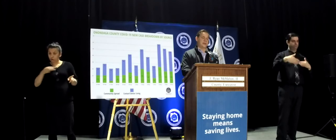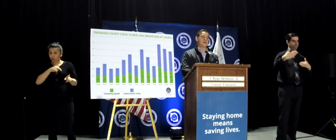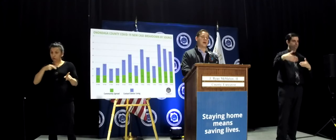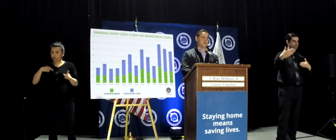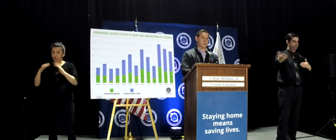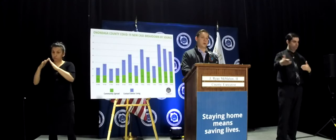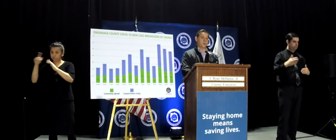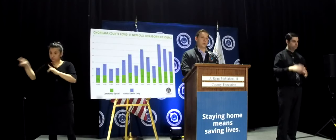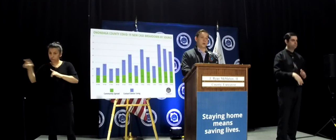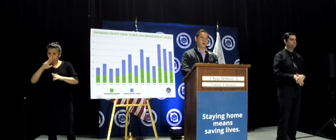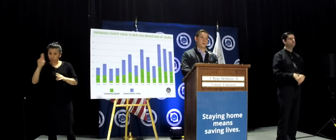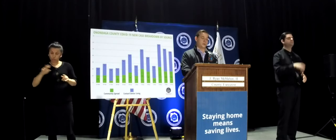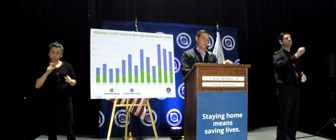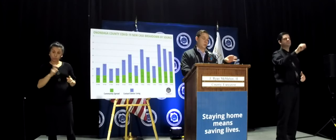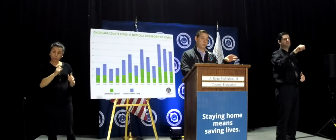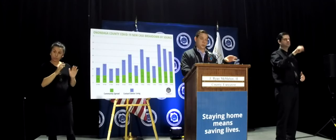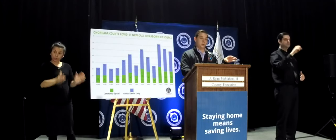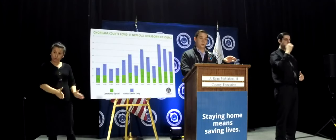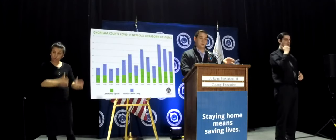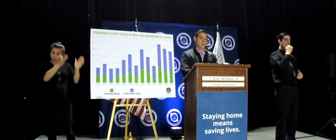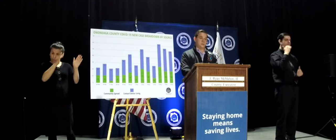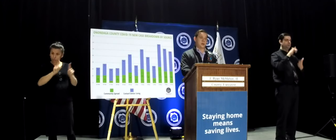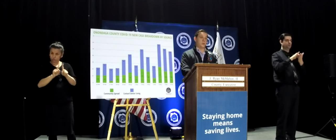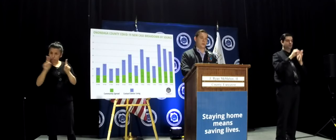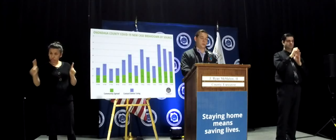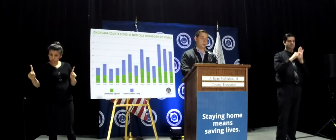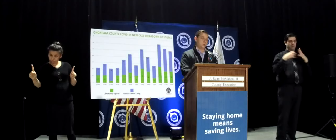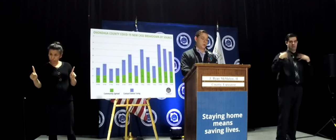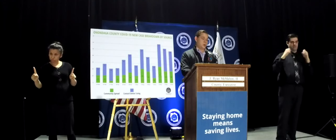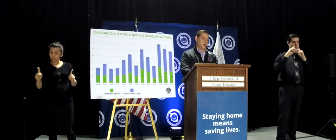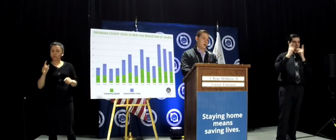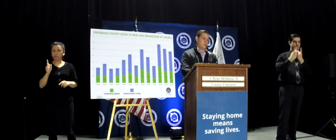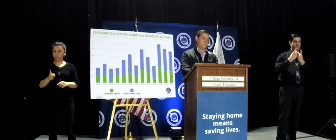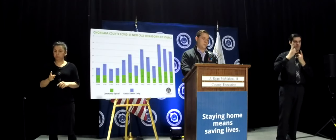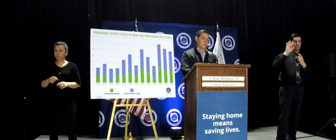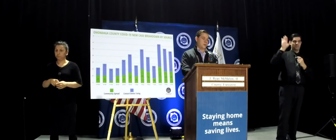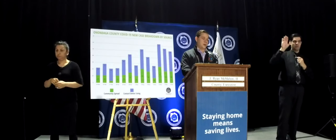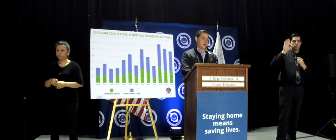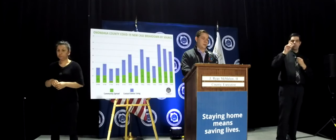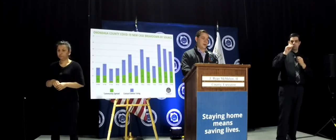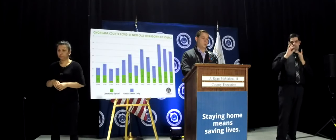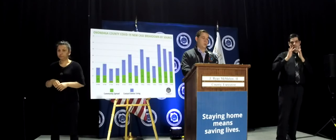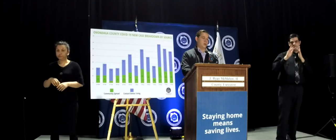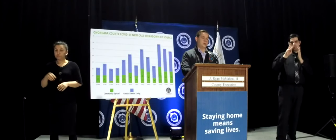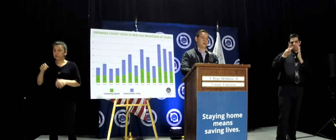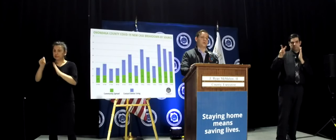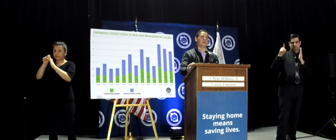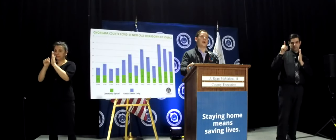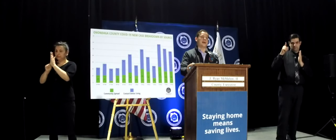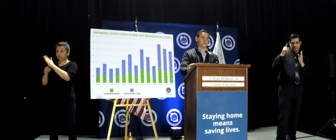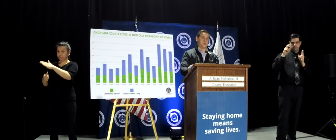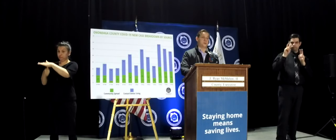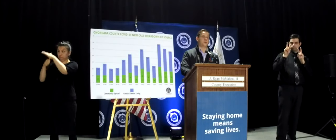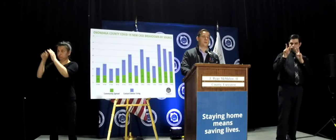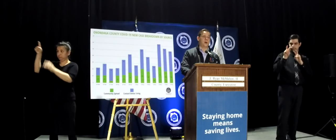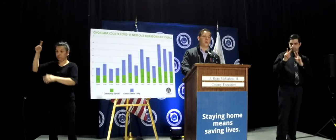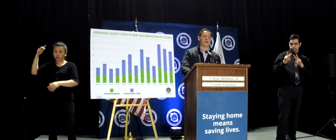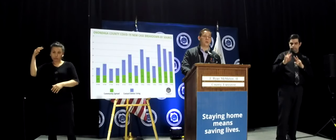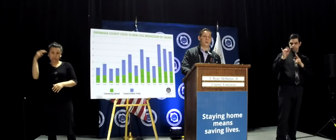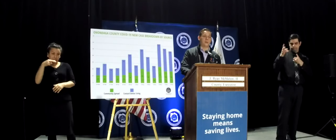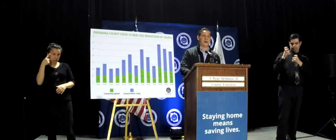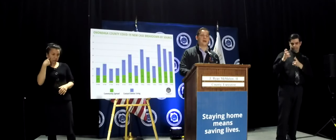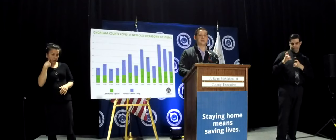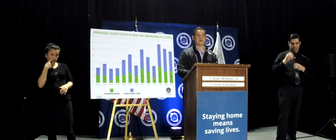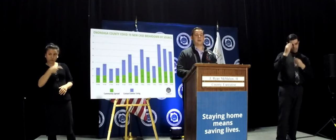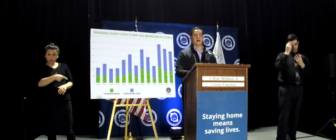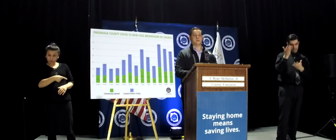day. That's how we're learning. So you can learn at the same time we do. And then we learn through our hospitals about